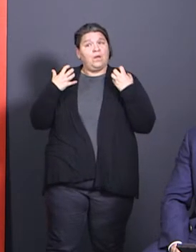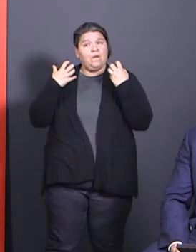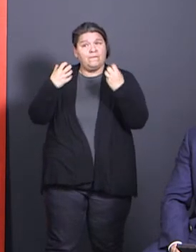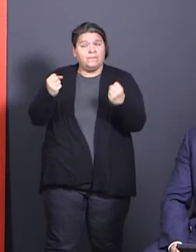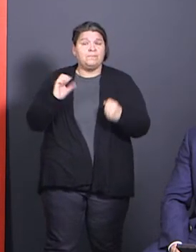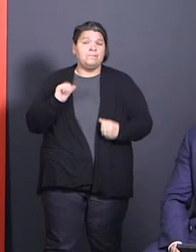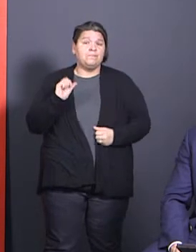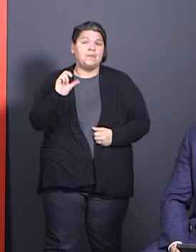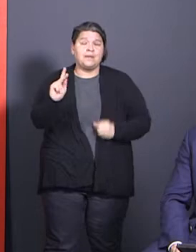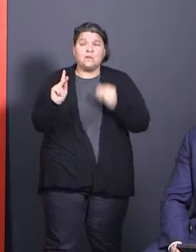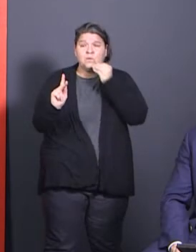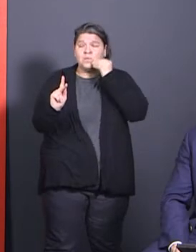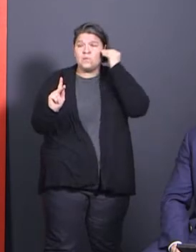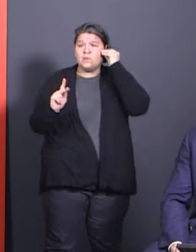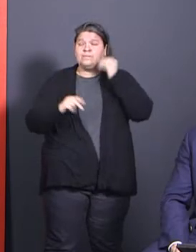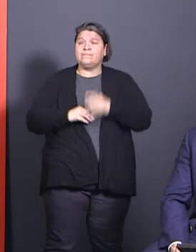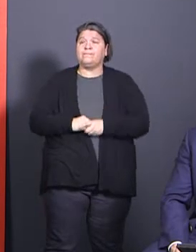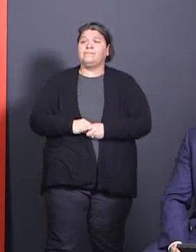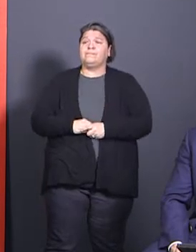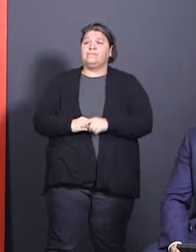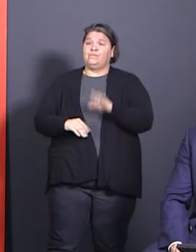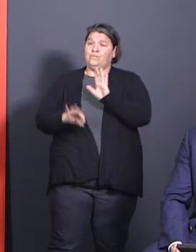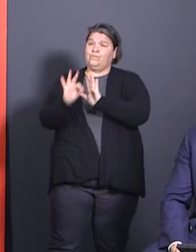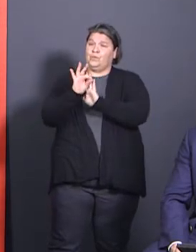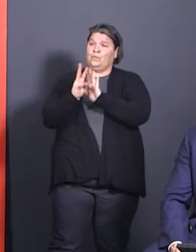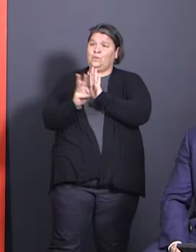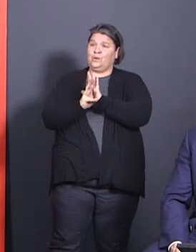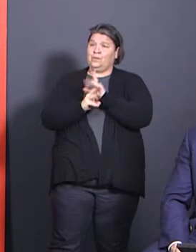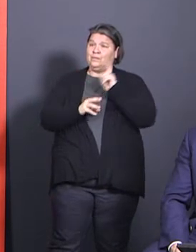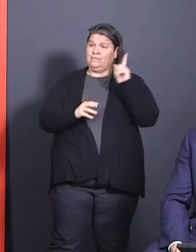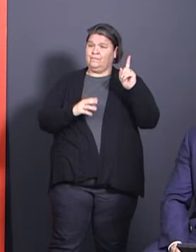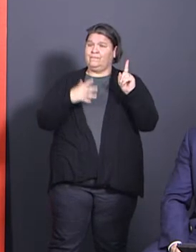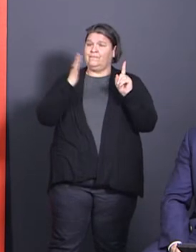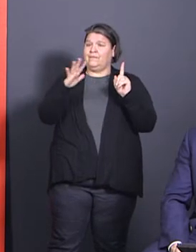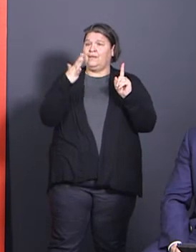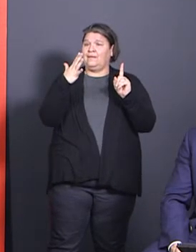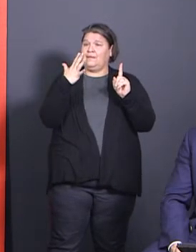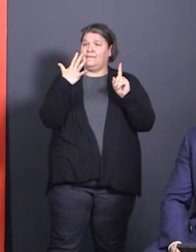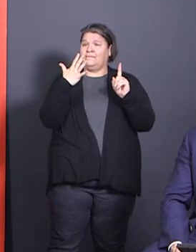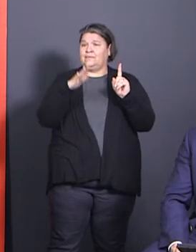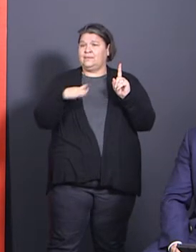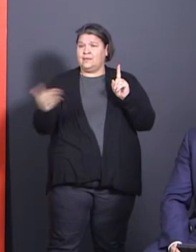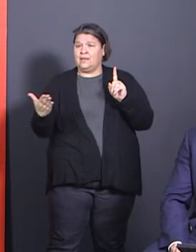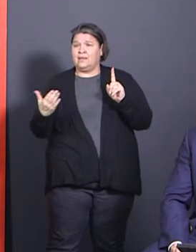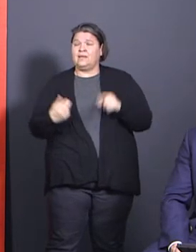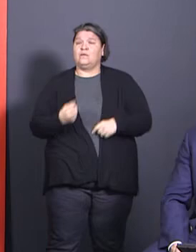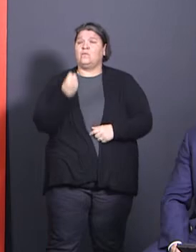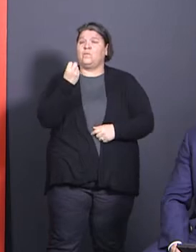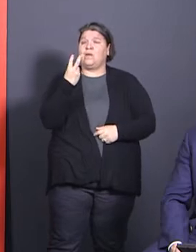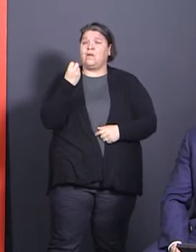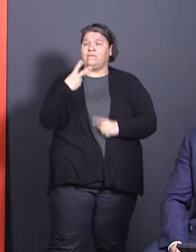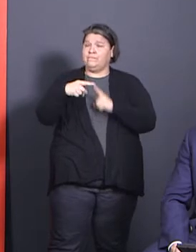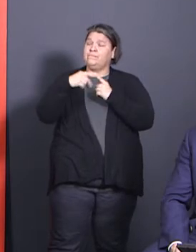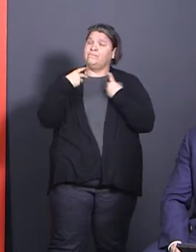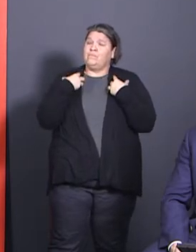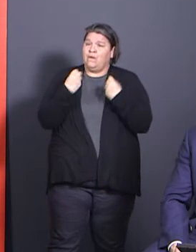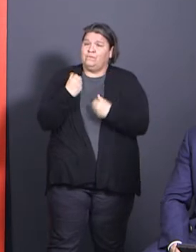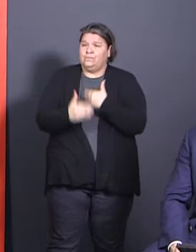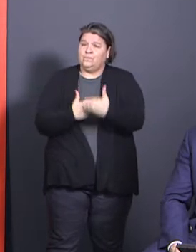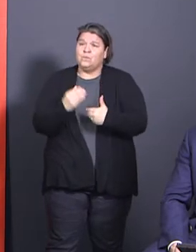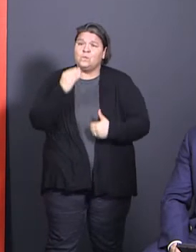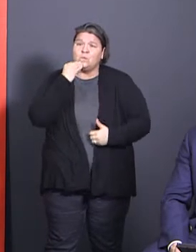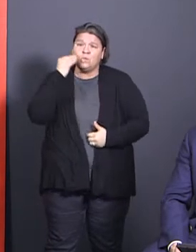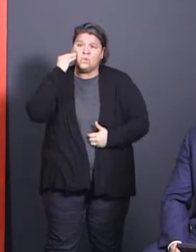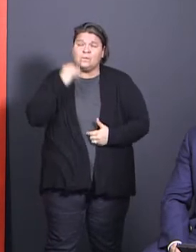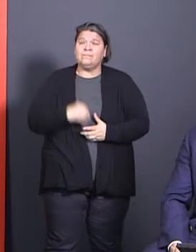cases, 5 deaths, and 12 recovered cases. Per CDC guidelines, Fort Worth and Tarrant